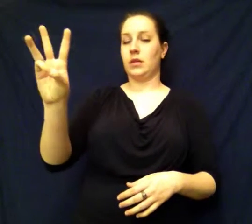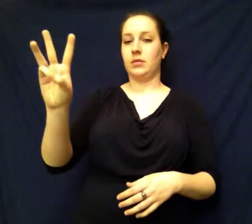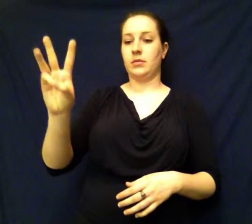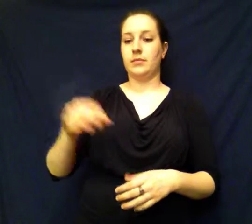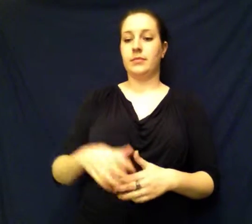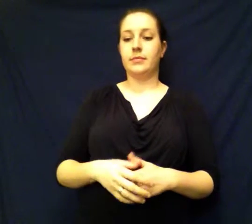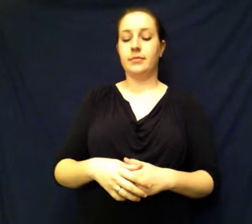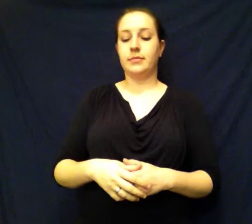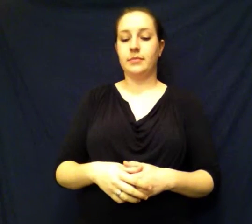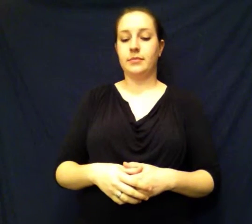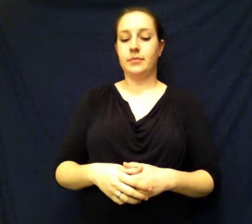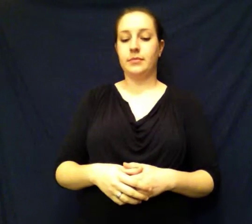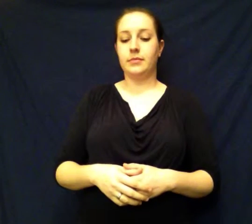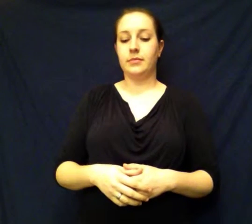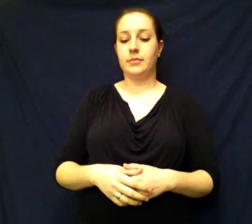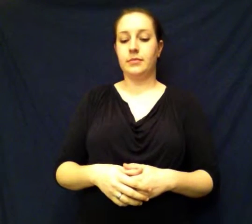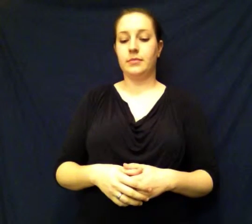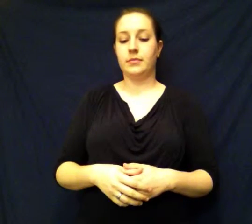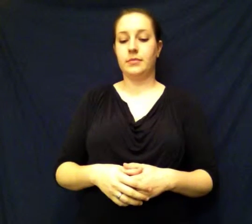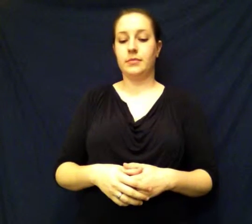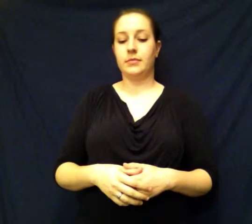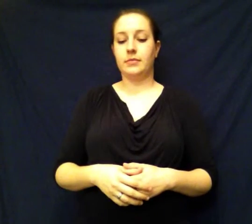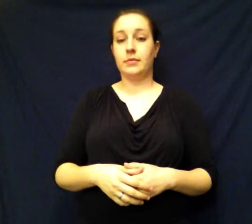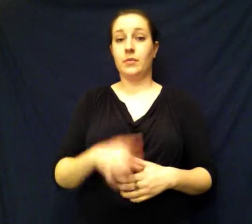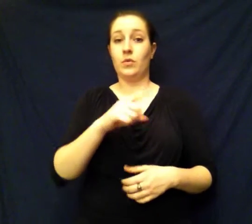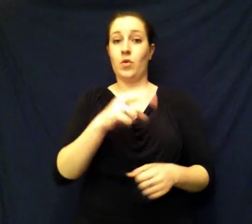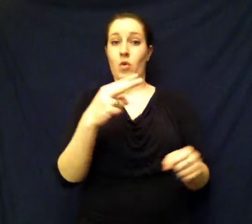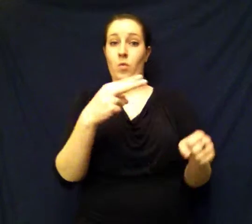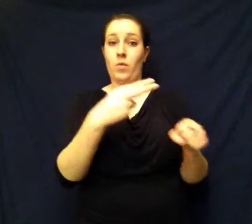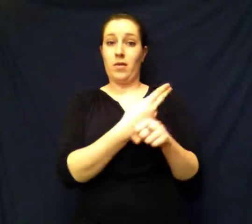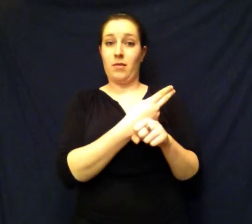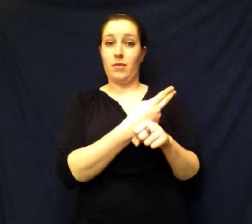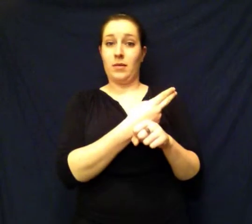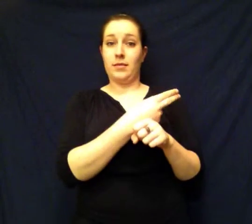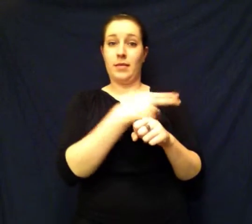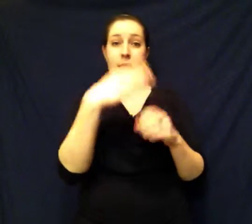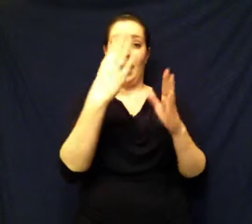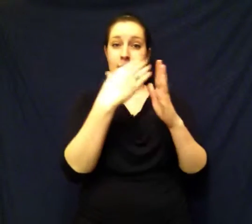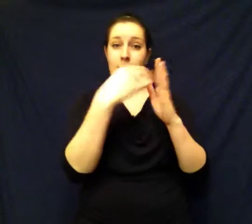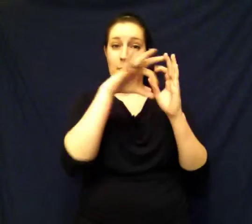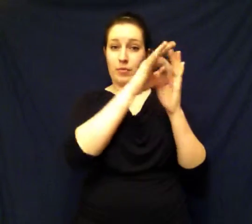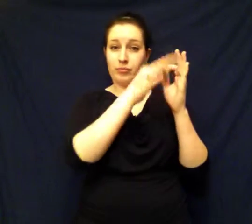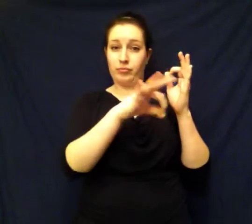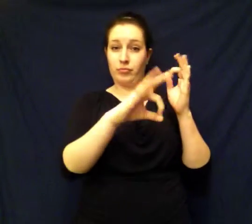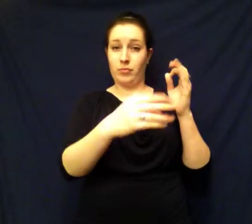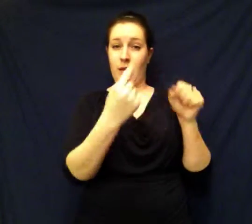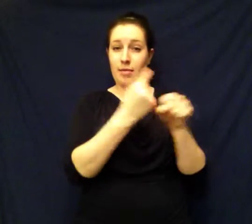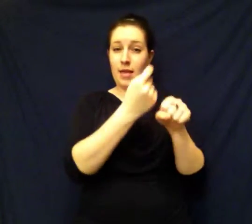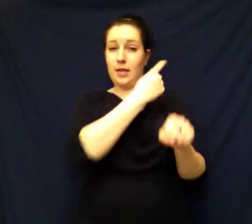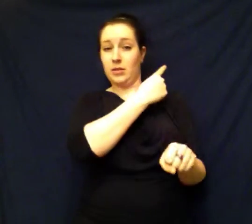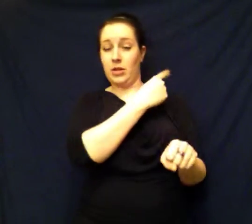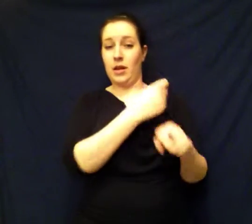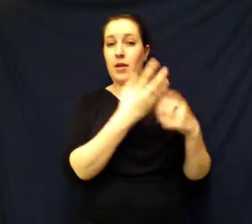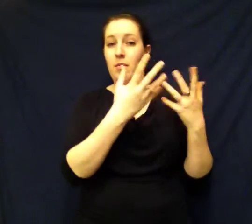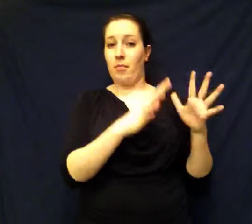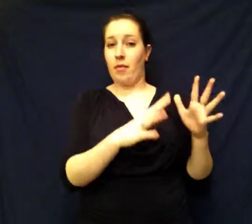One thing to use that little sewer camera last year and get a glimpse of what was in the tunnel, but we really didn't see enough. It was frustrating. So we found